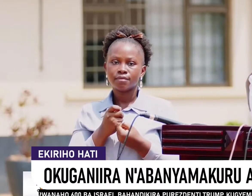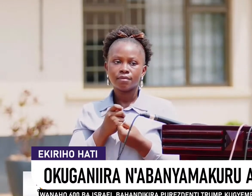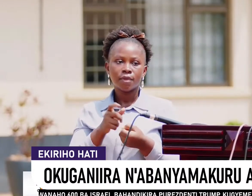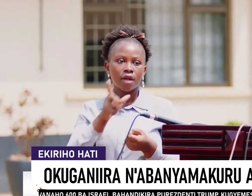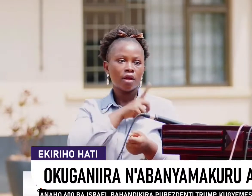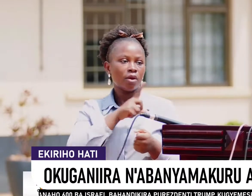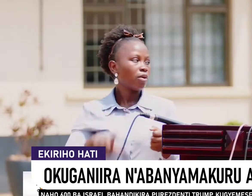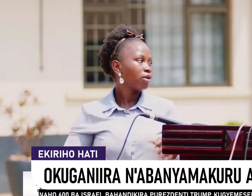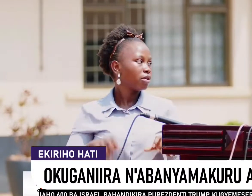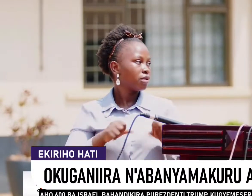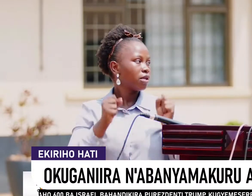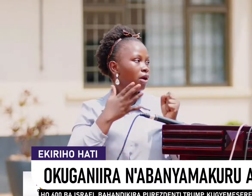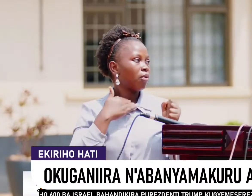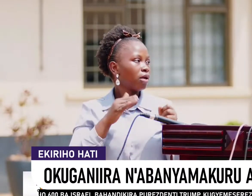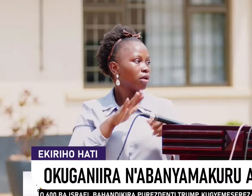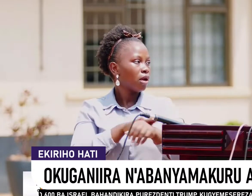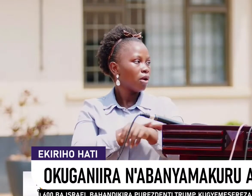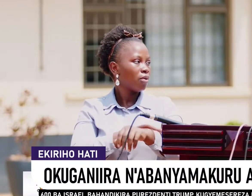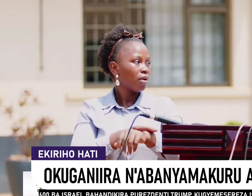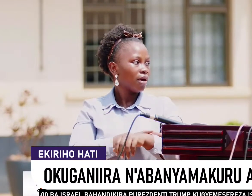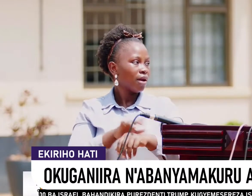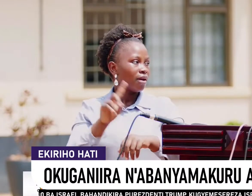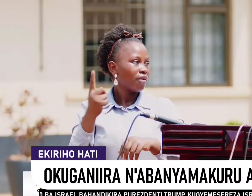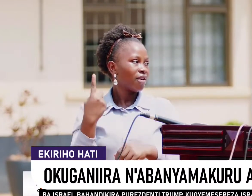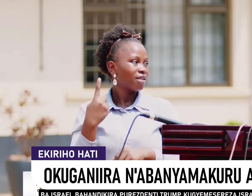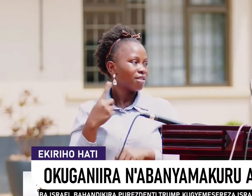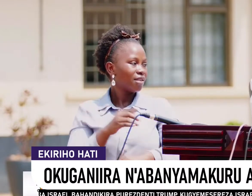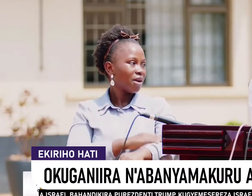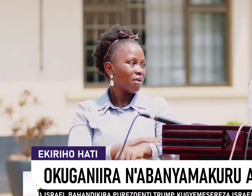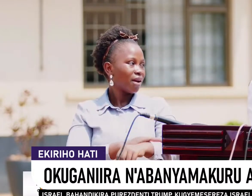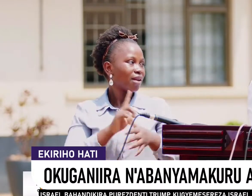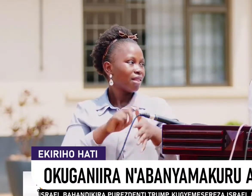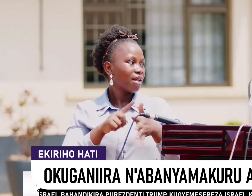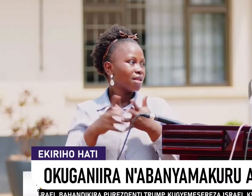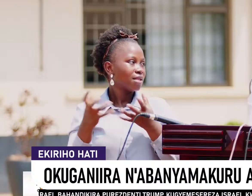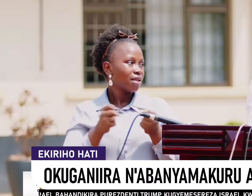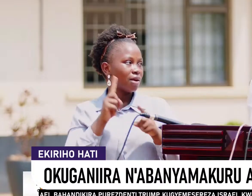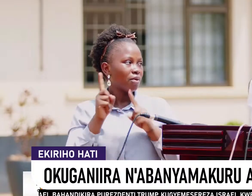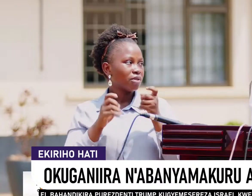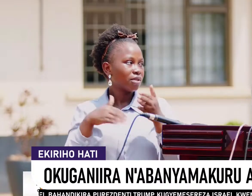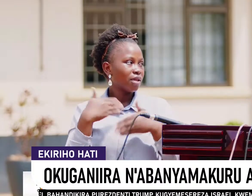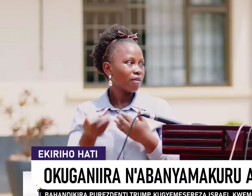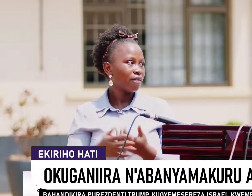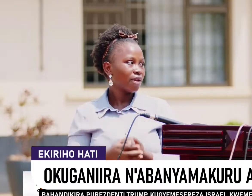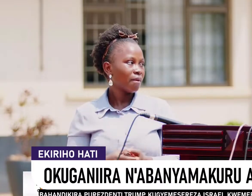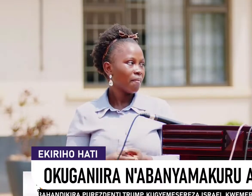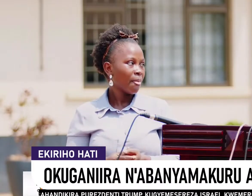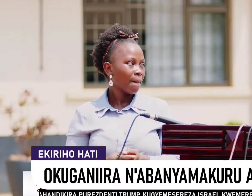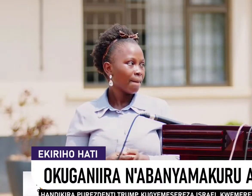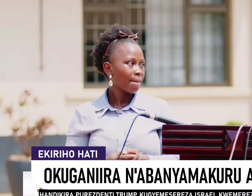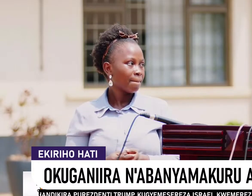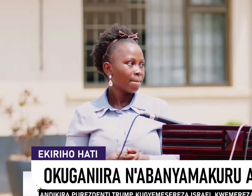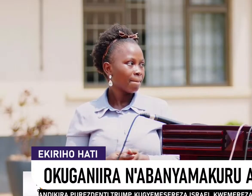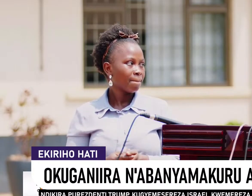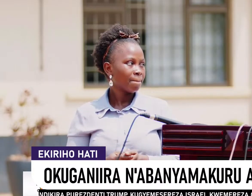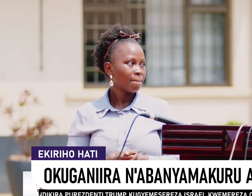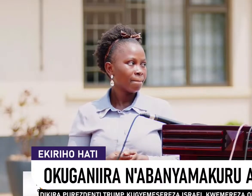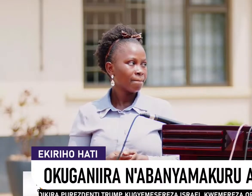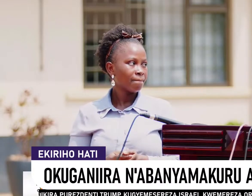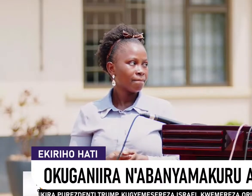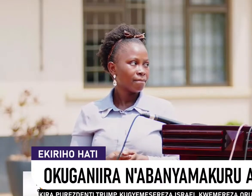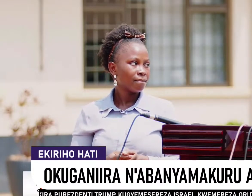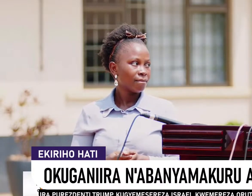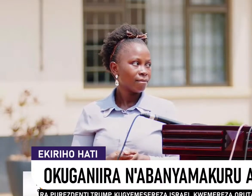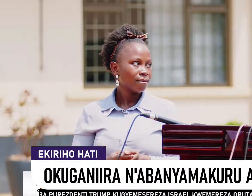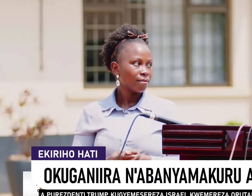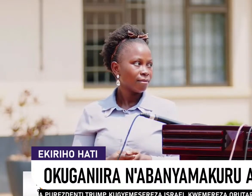Lord Chair. They want Uganda first, Muruganda. Then we take questions after. No, the questions come.